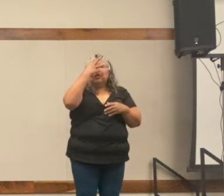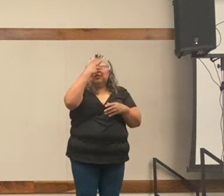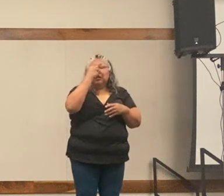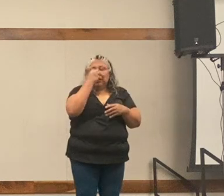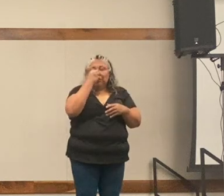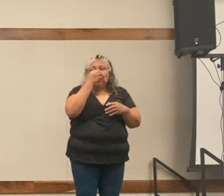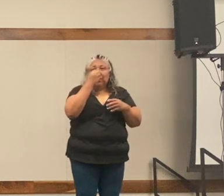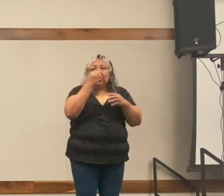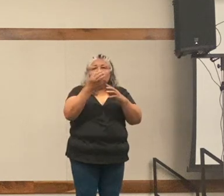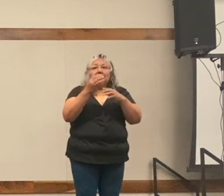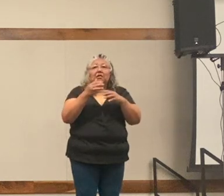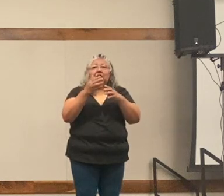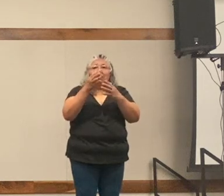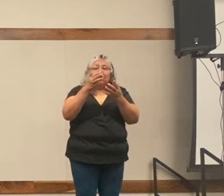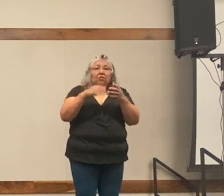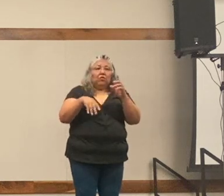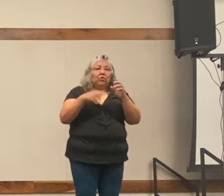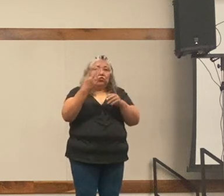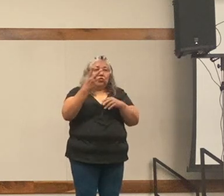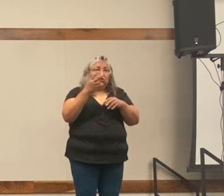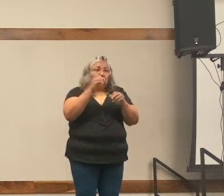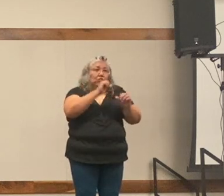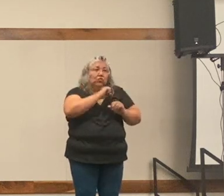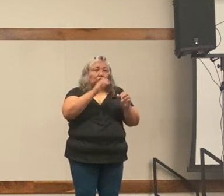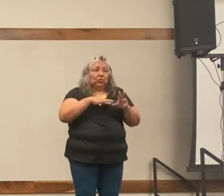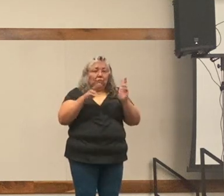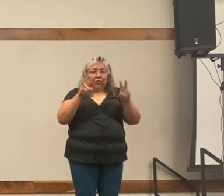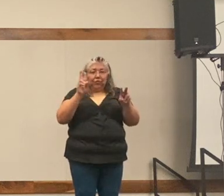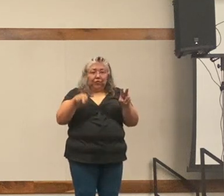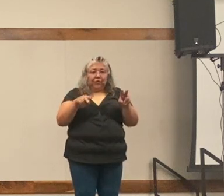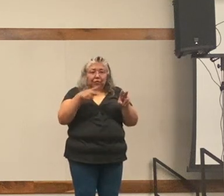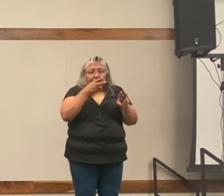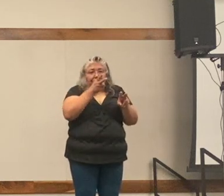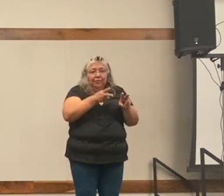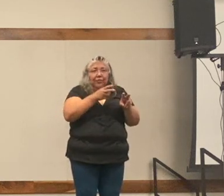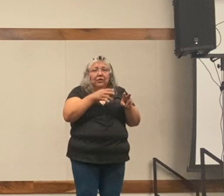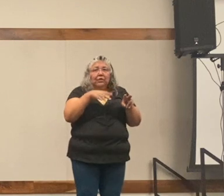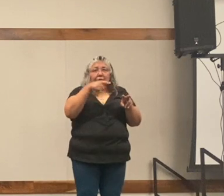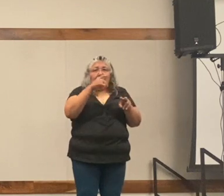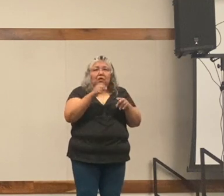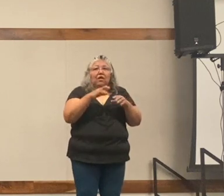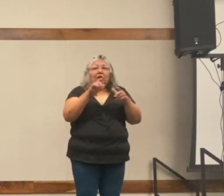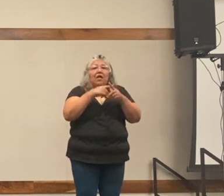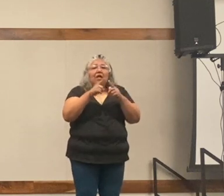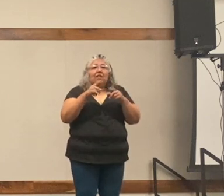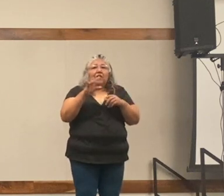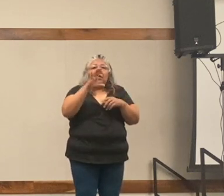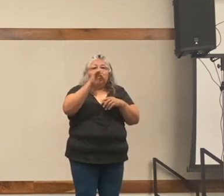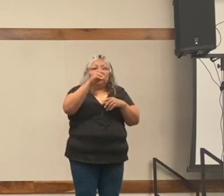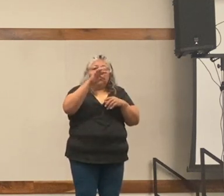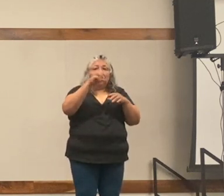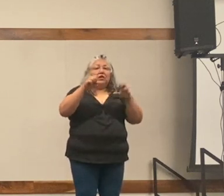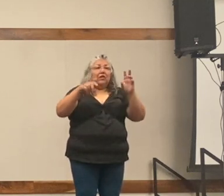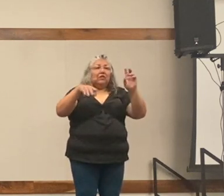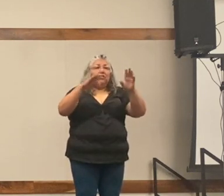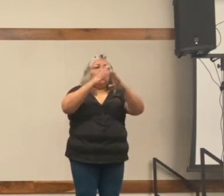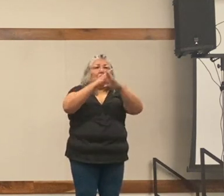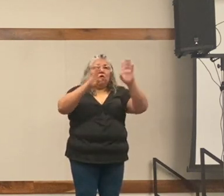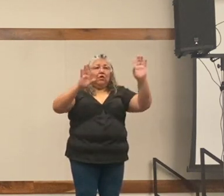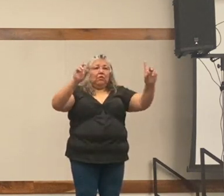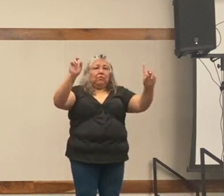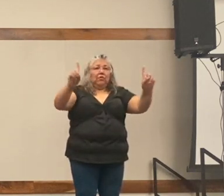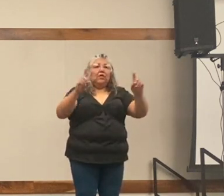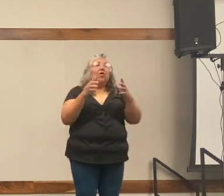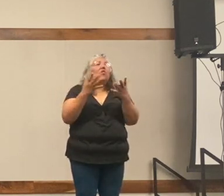Sleeping between two soldiers, while sentries in front of the door guarded the prison. What's the church doing at this